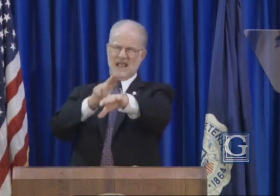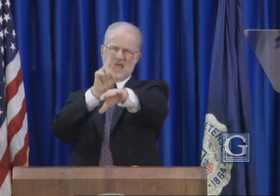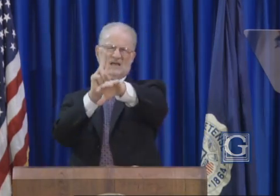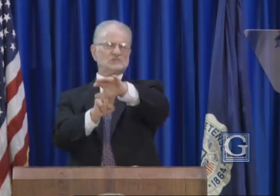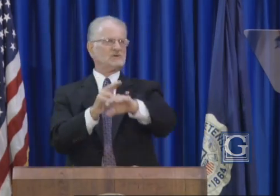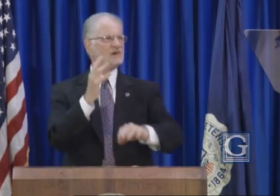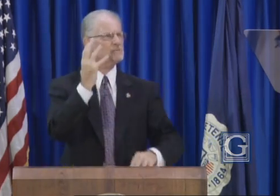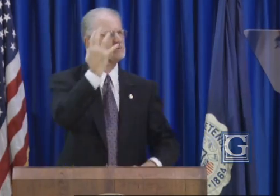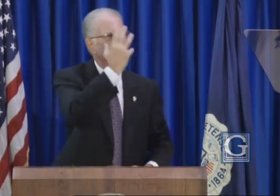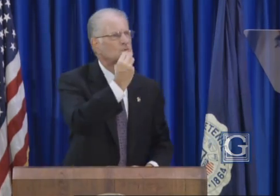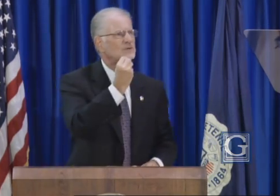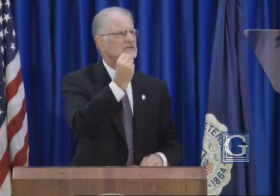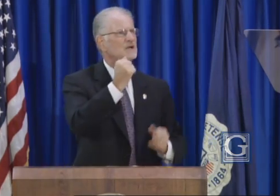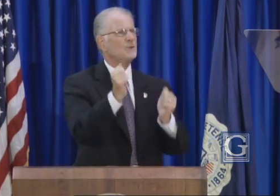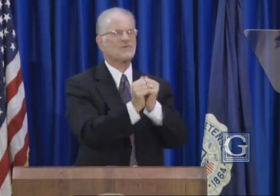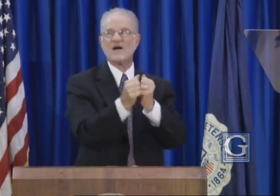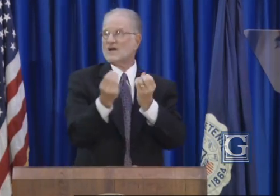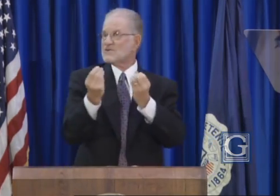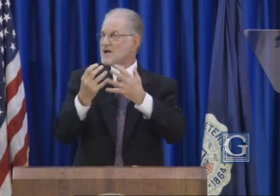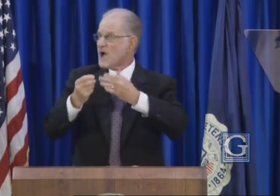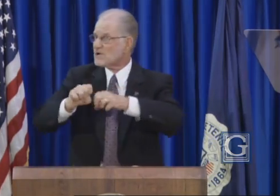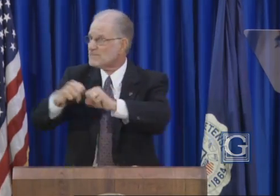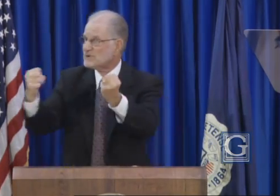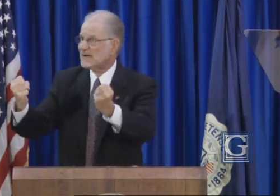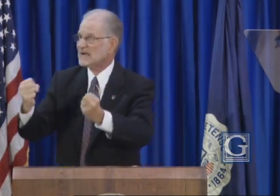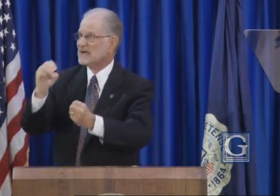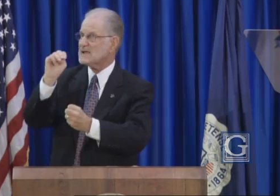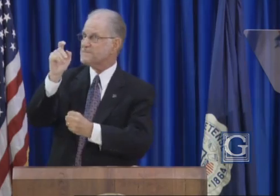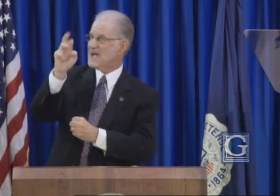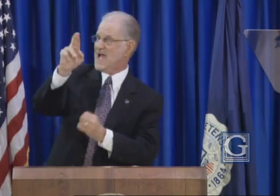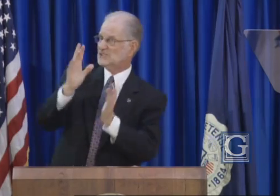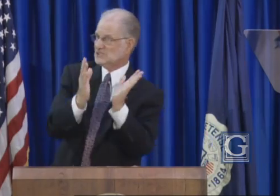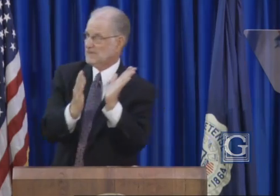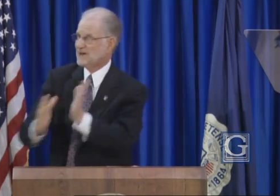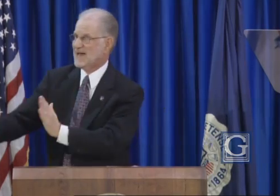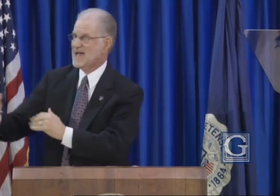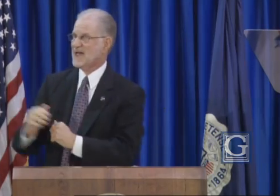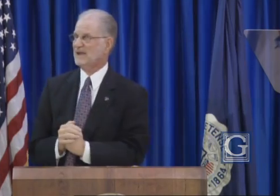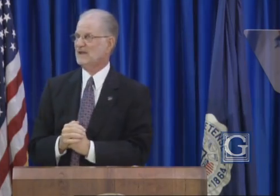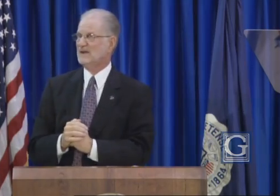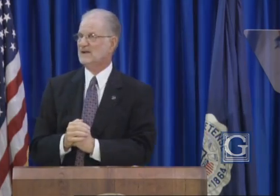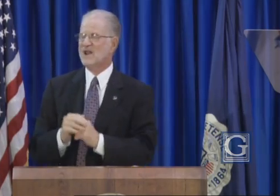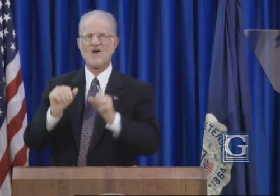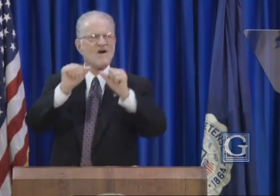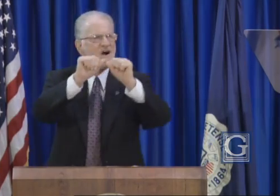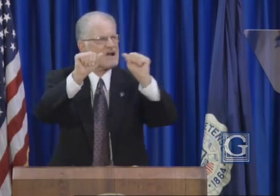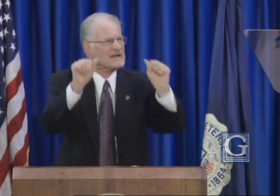takes advantage of our natural beauty with a groundbreaking master plan.